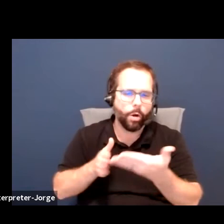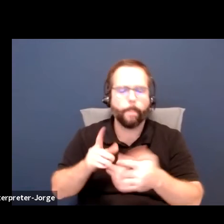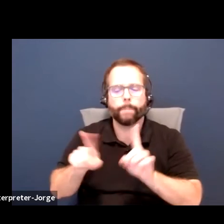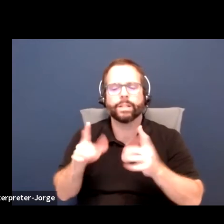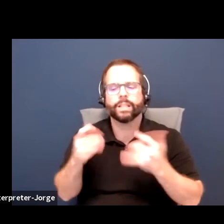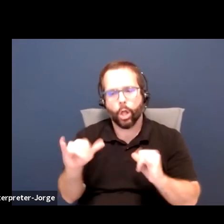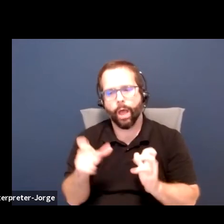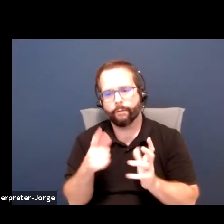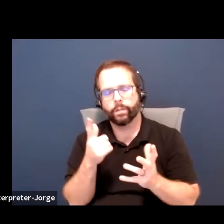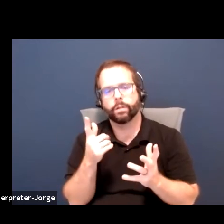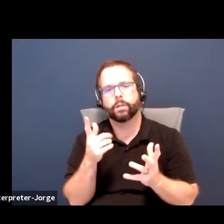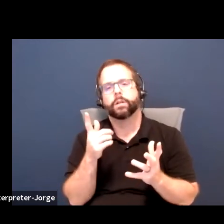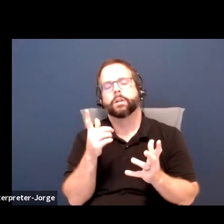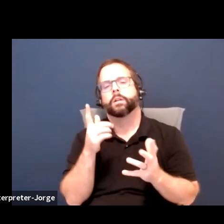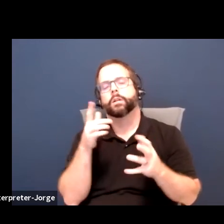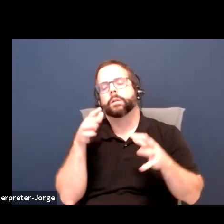things you need to let go of.